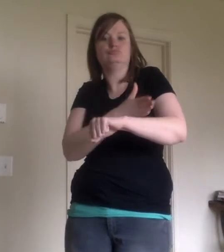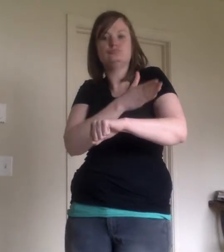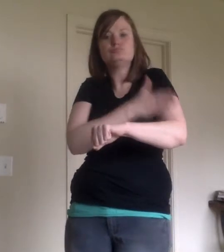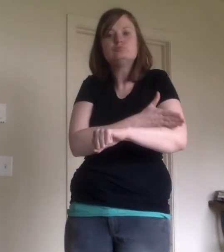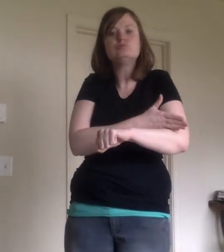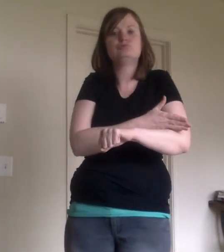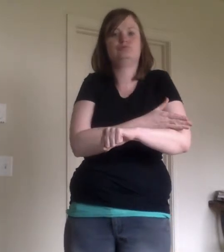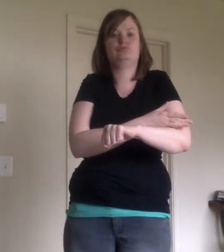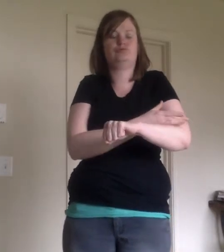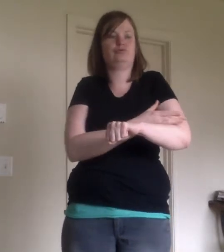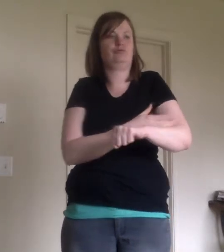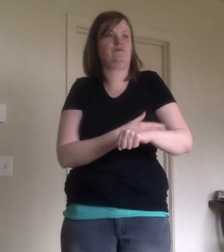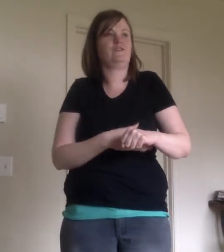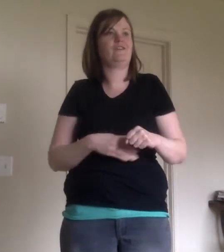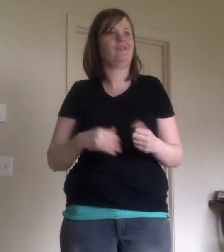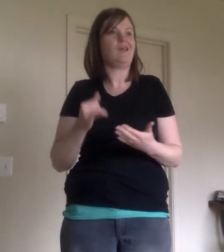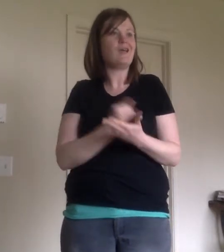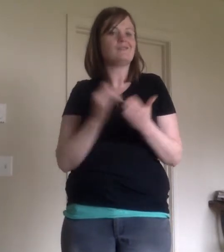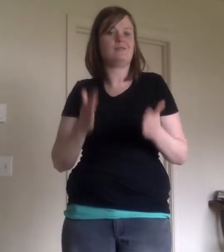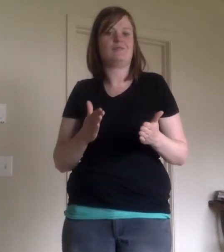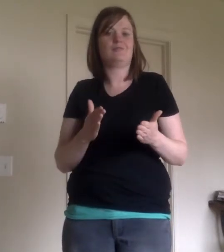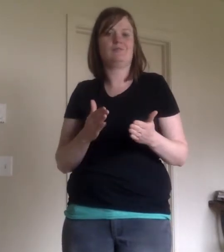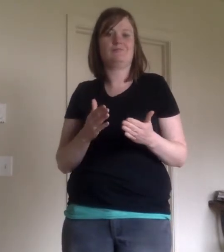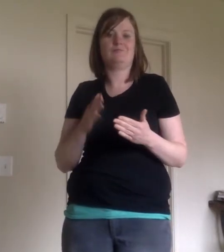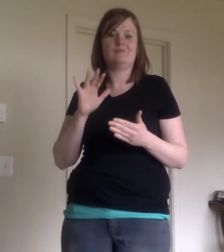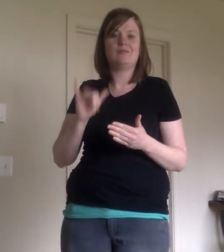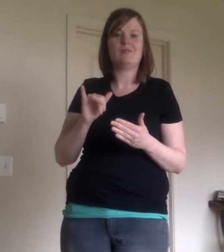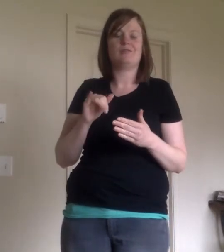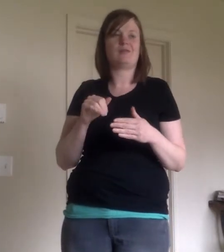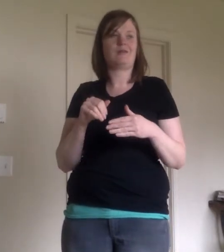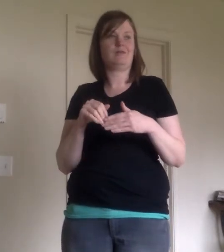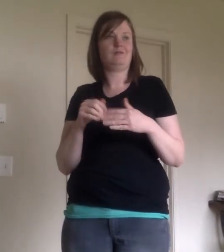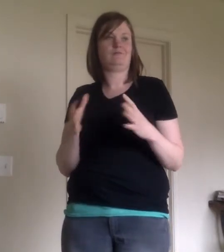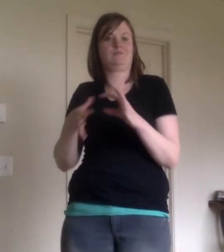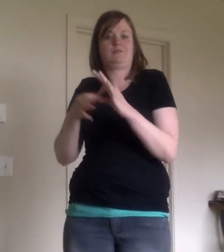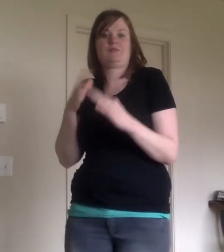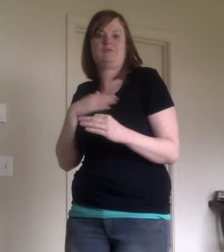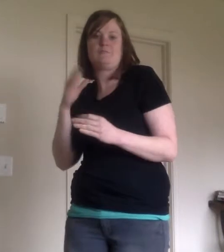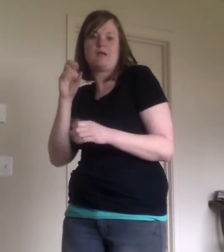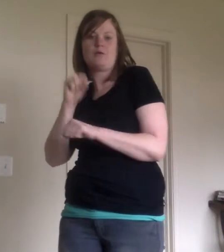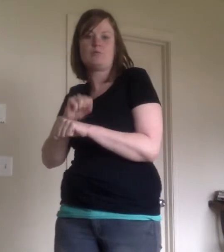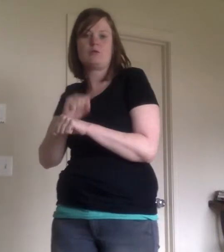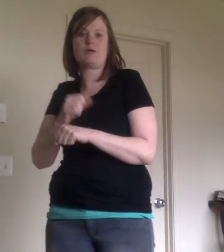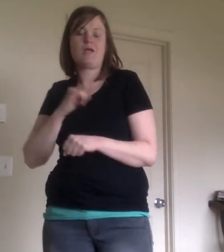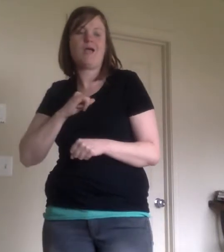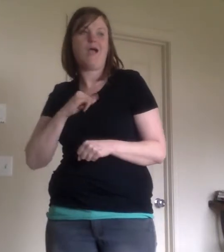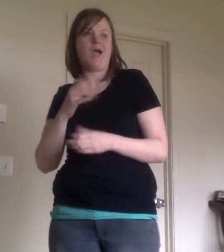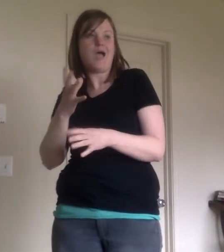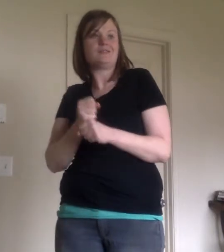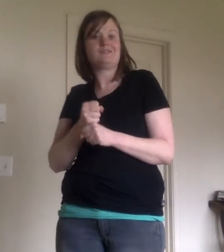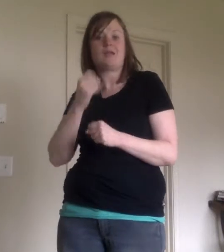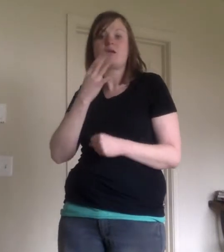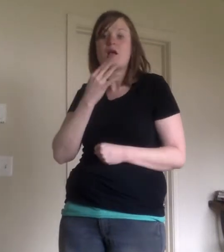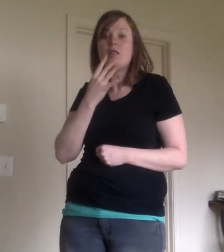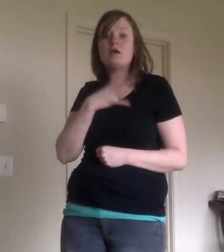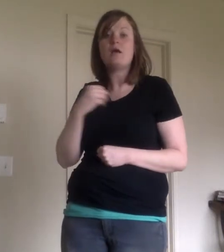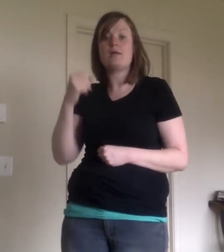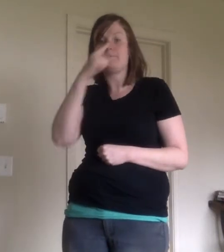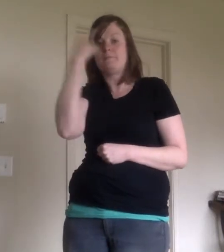So that kind of segues into my work, what I like to shoot. I like to shoot both color and black and white photography. I